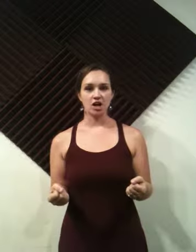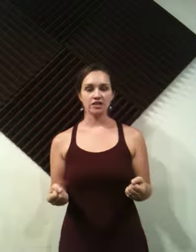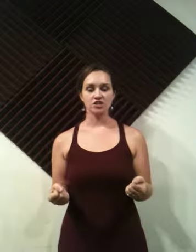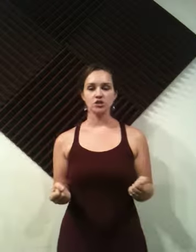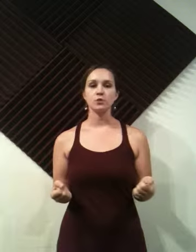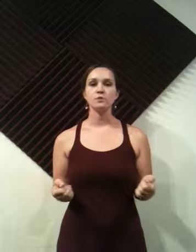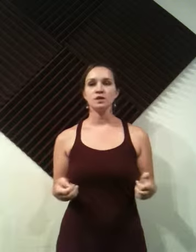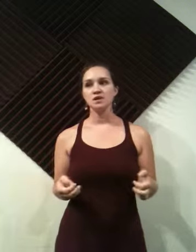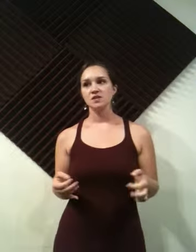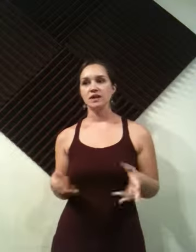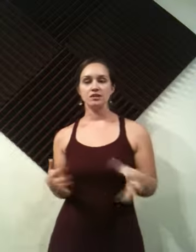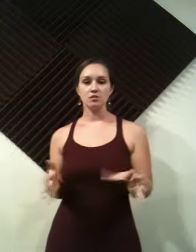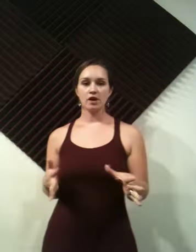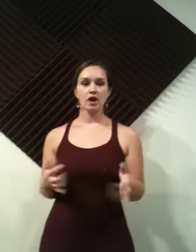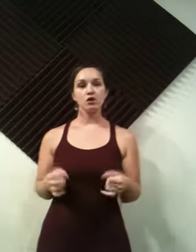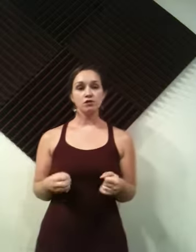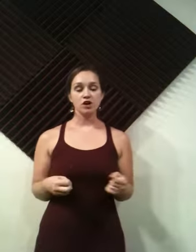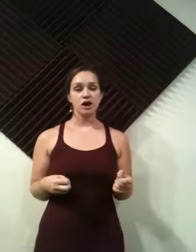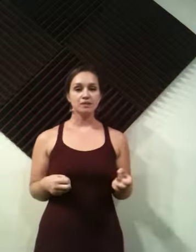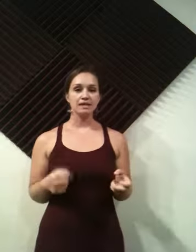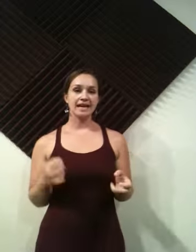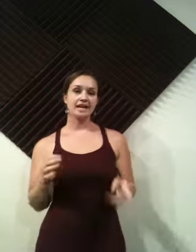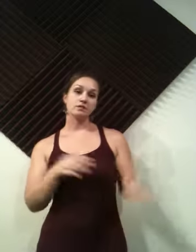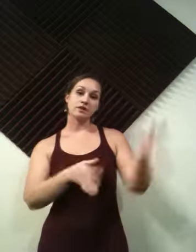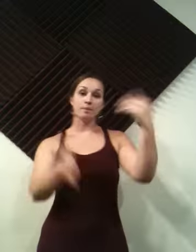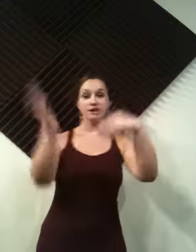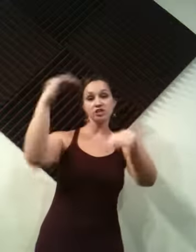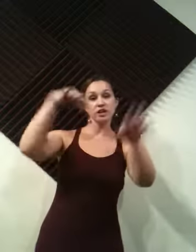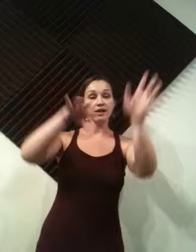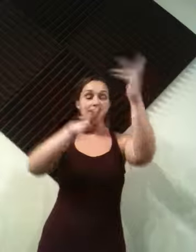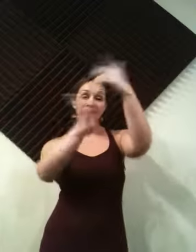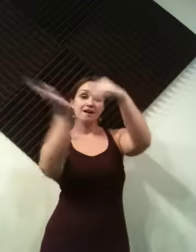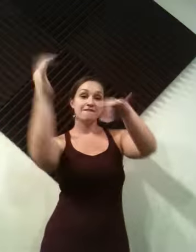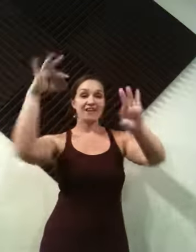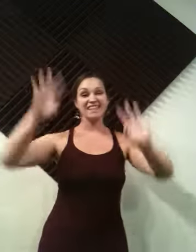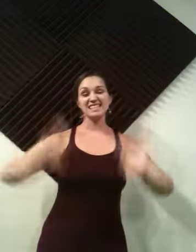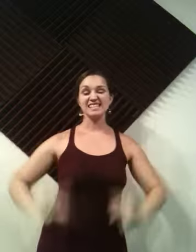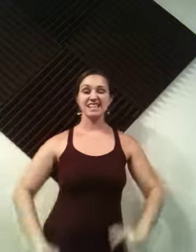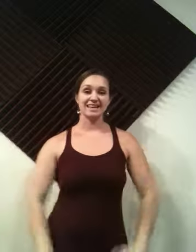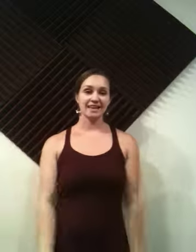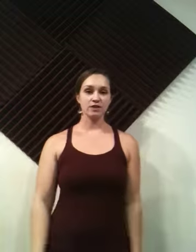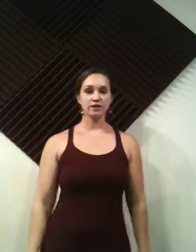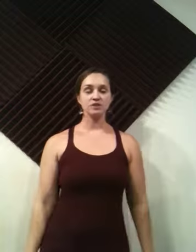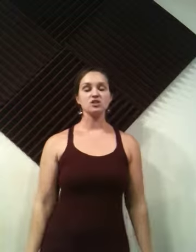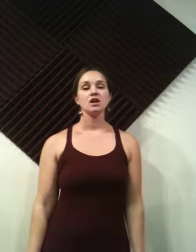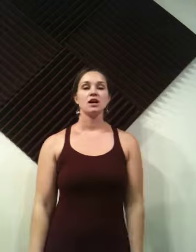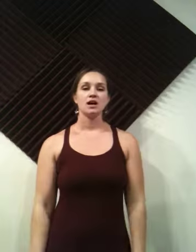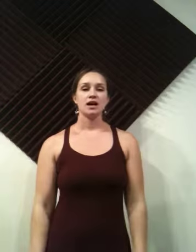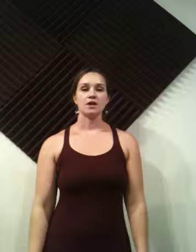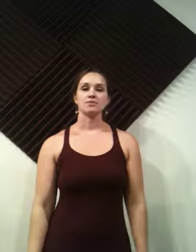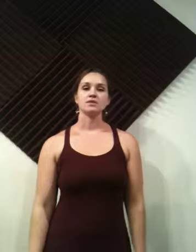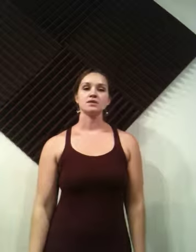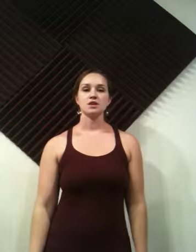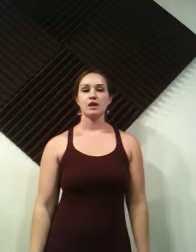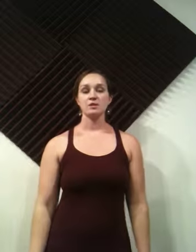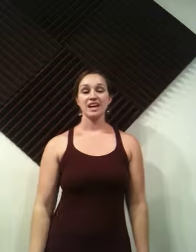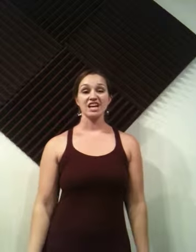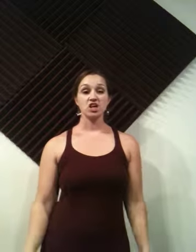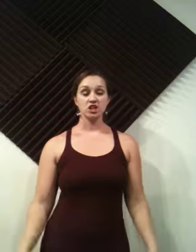on to. So I didn't want to overcomplicate it with a bunch of fancy sign language. So I want to encourage